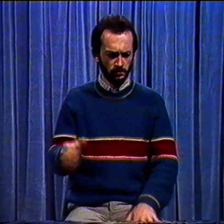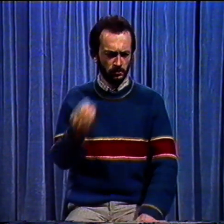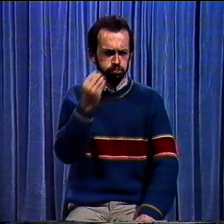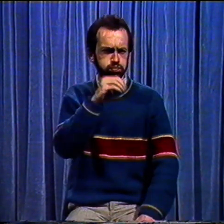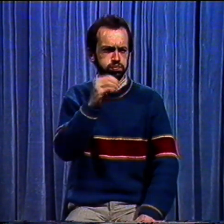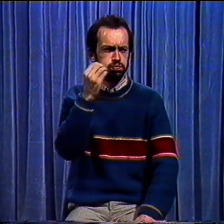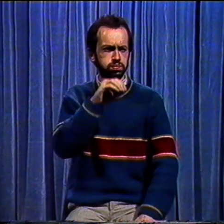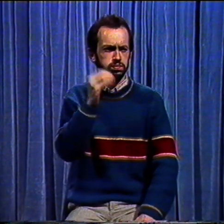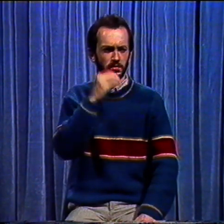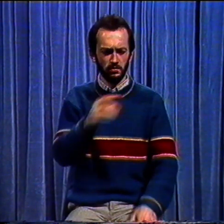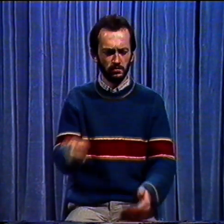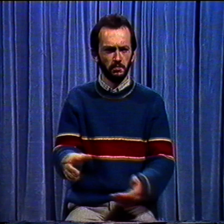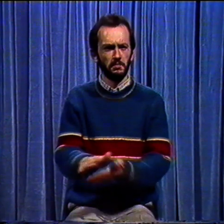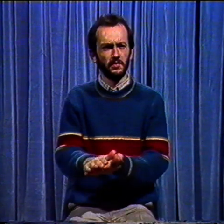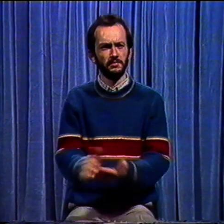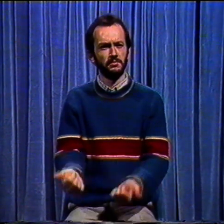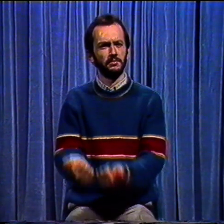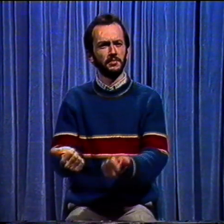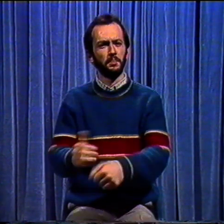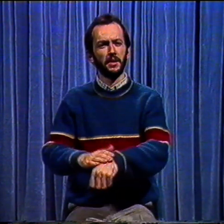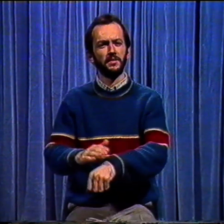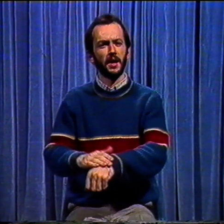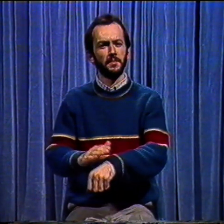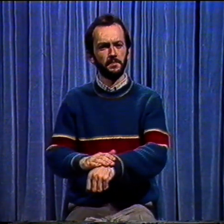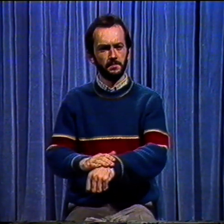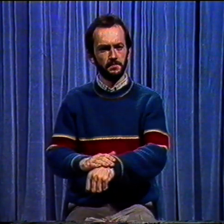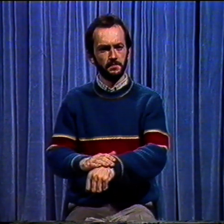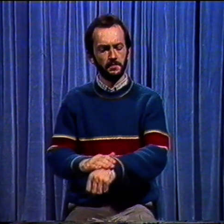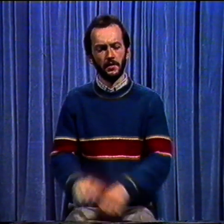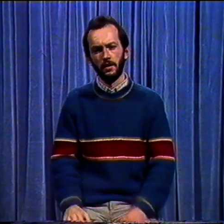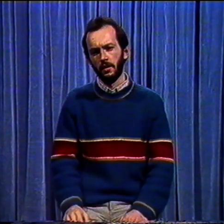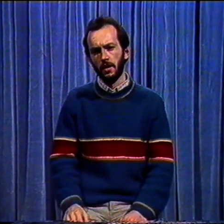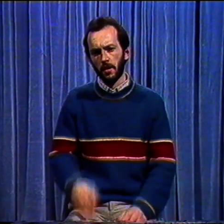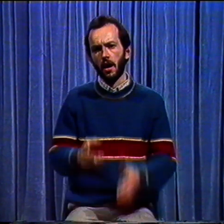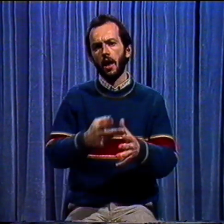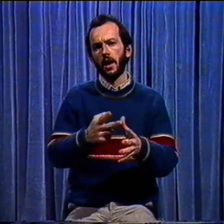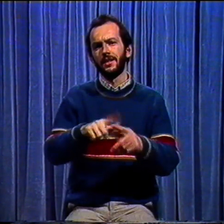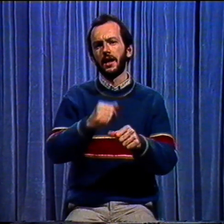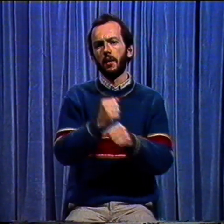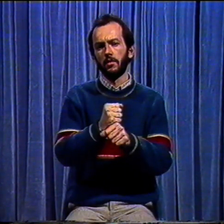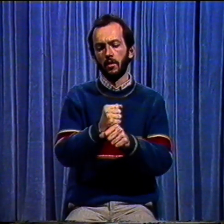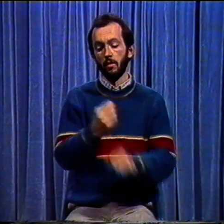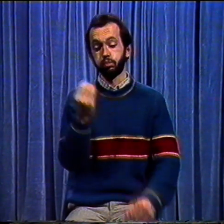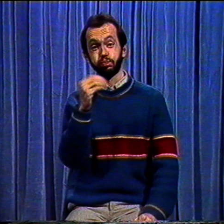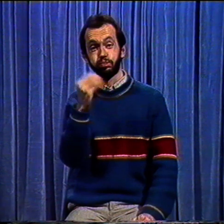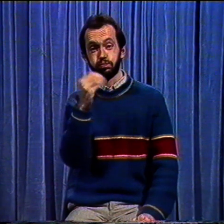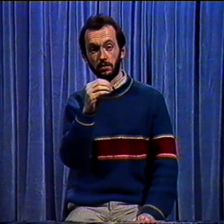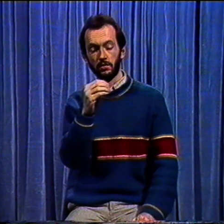Come on, it'll be easy. It'll be okay. There's plenty of time, don't worry. But